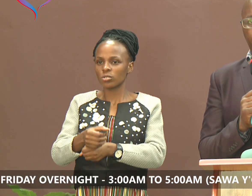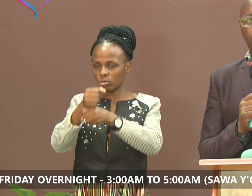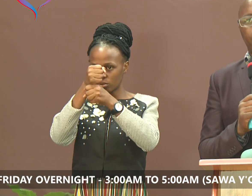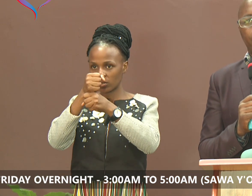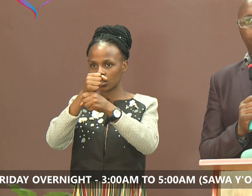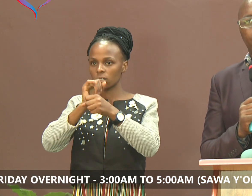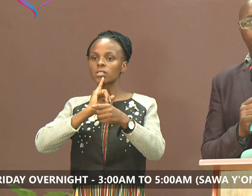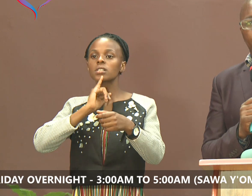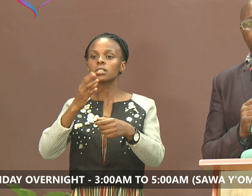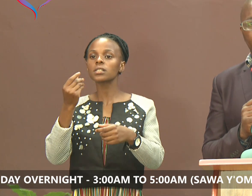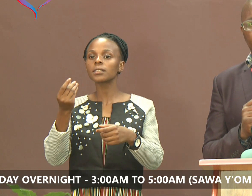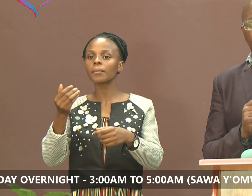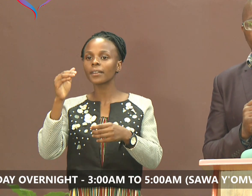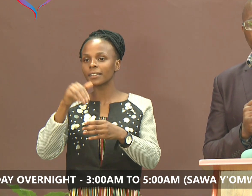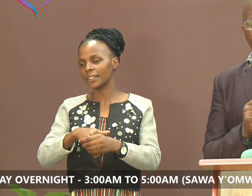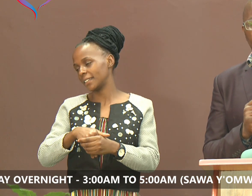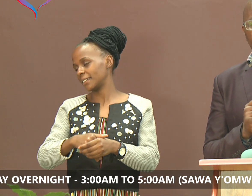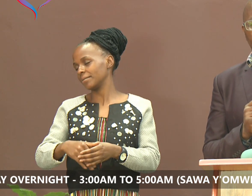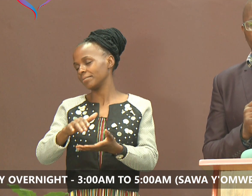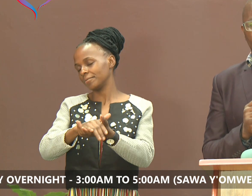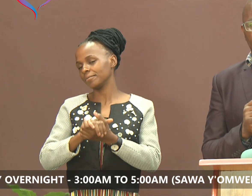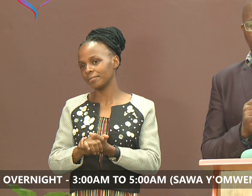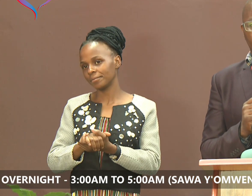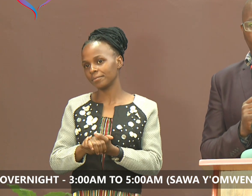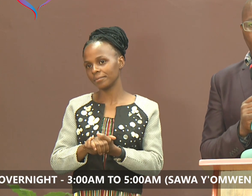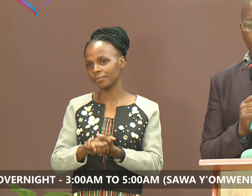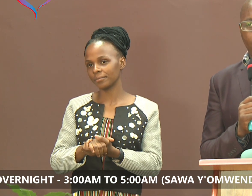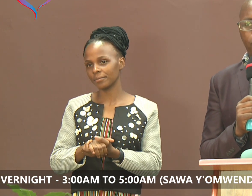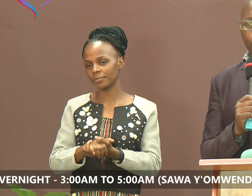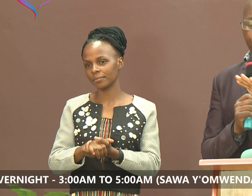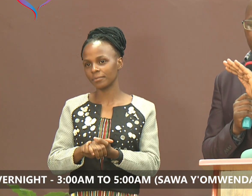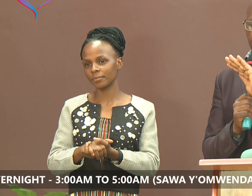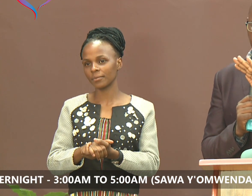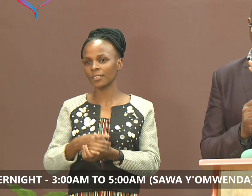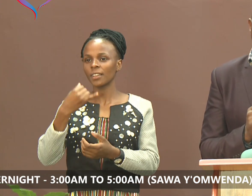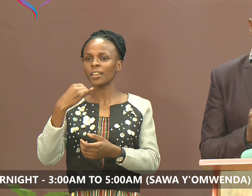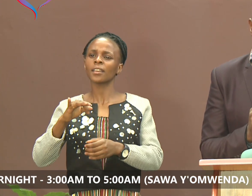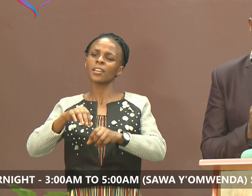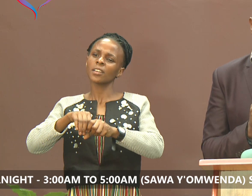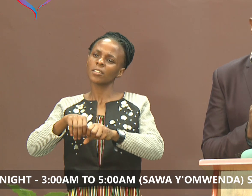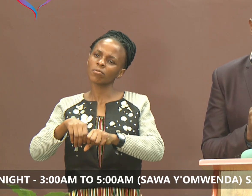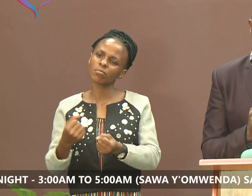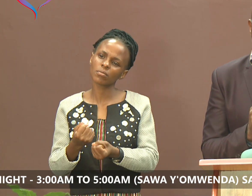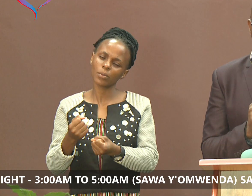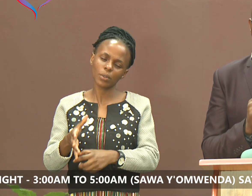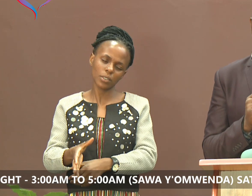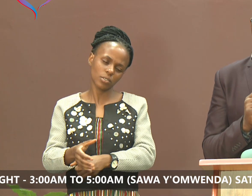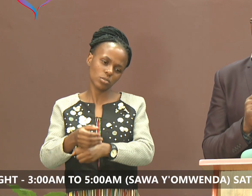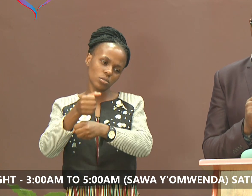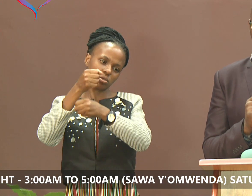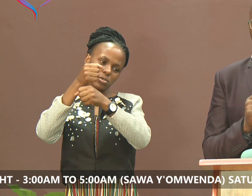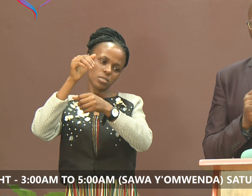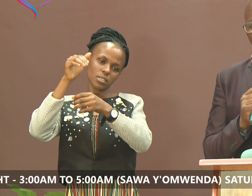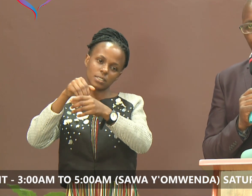marriage. Era obwesigwa ziringa sente. Once you break trust in someone, it is